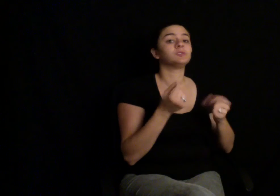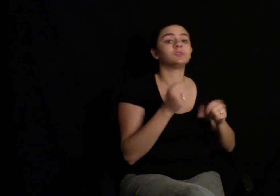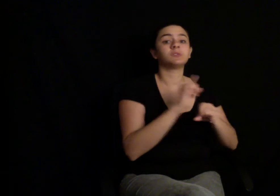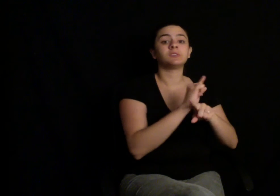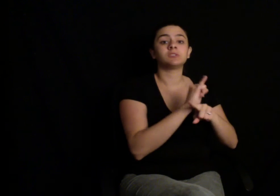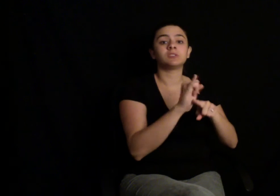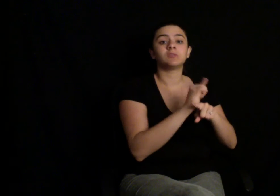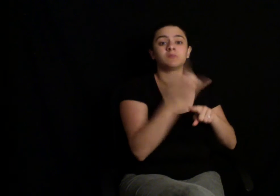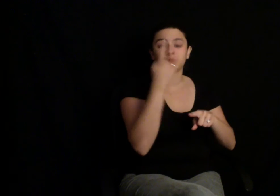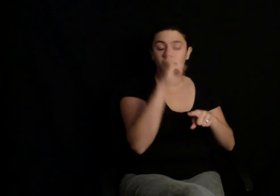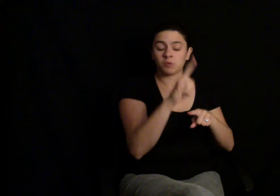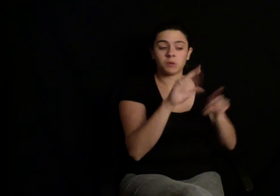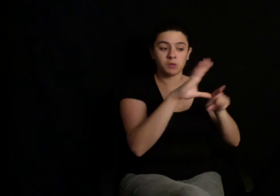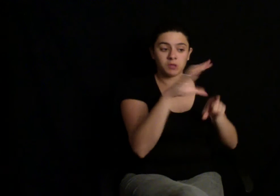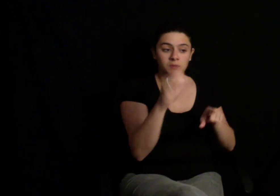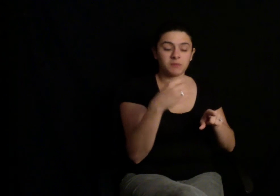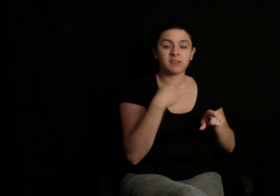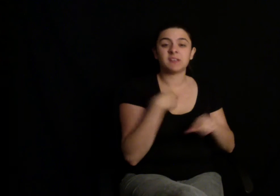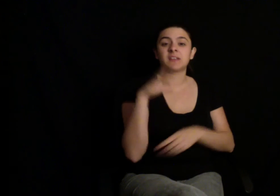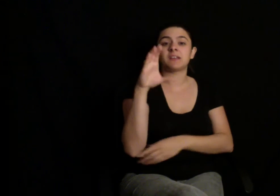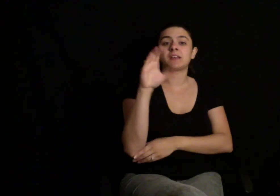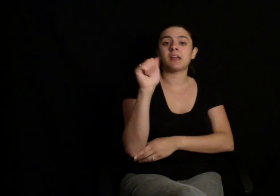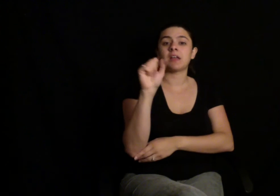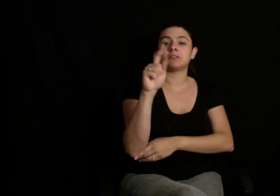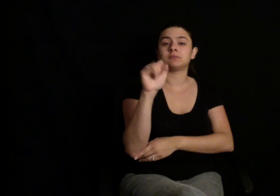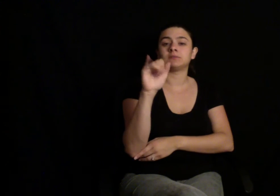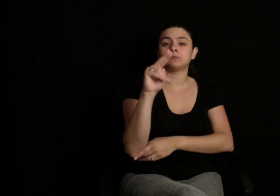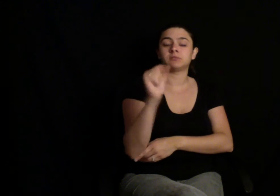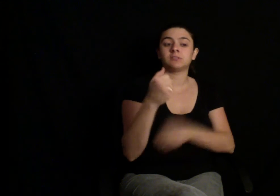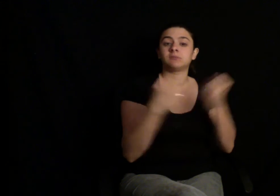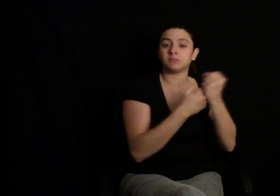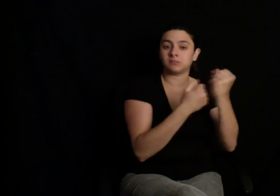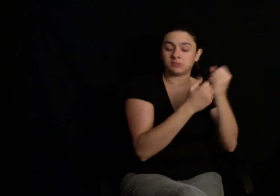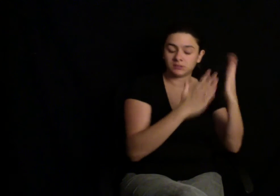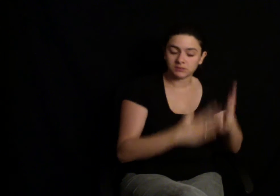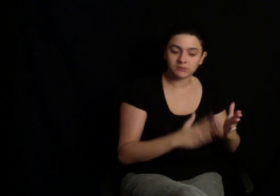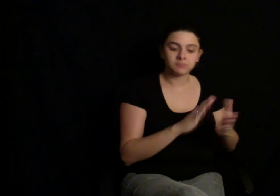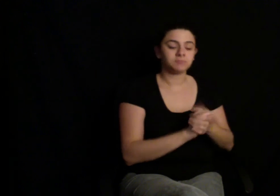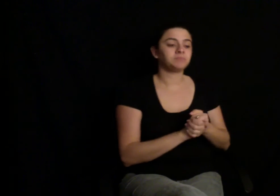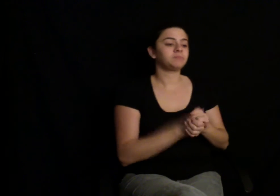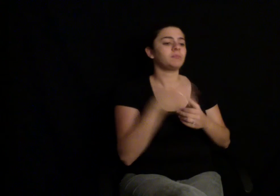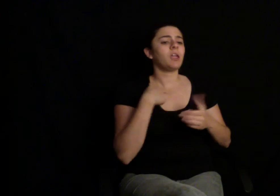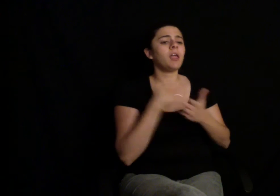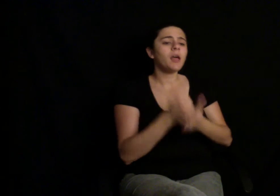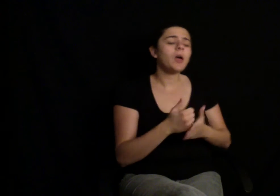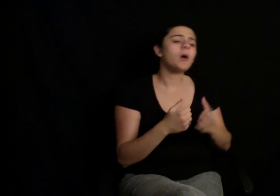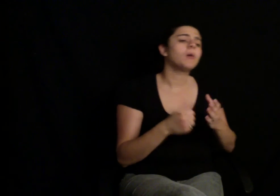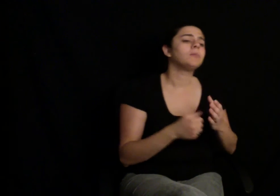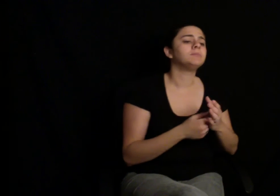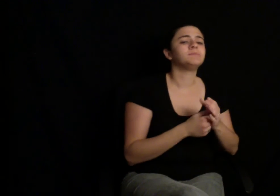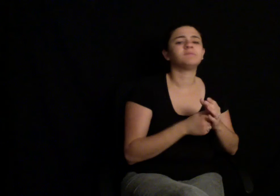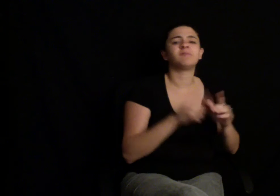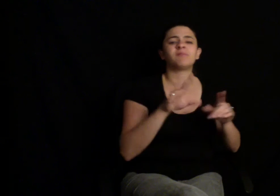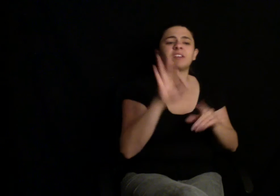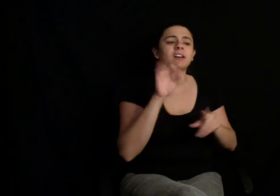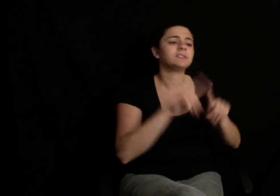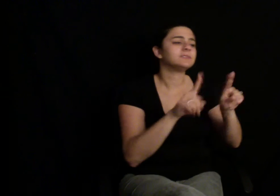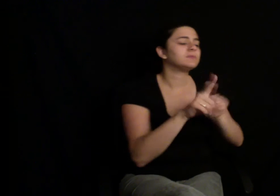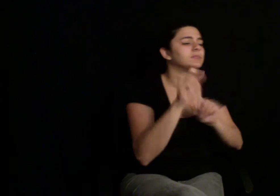casting assistant, and I would just help them with commercials and booking extras and stuff for different movies. And from there, I got my first production